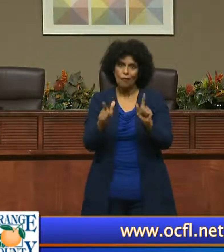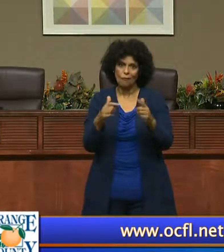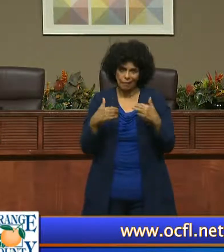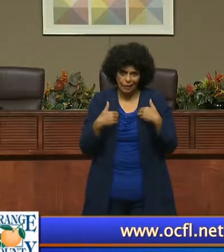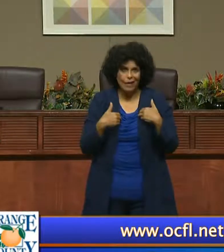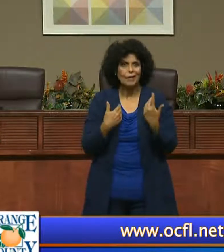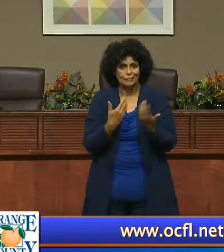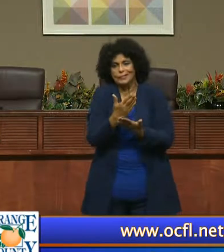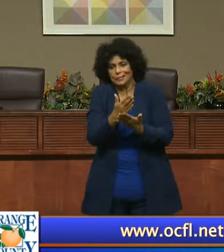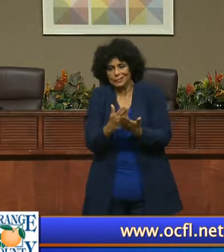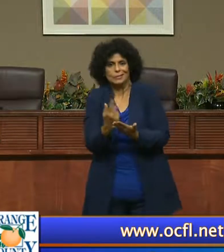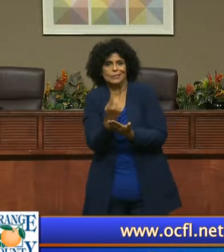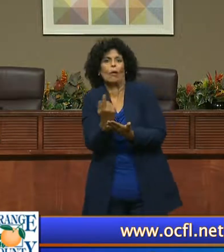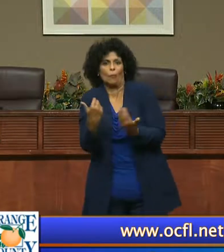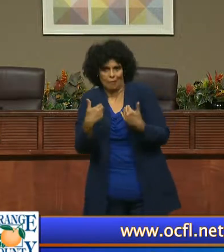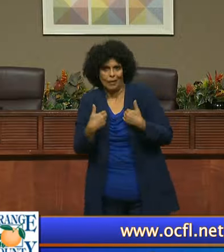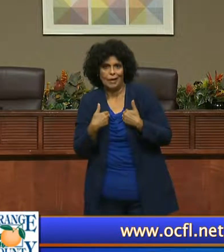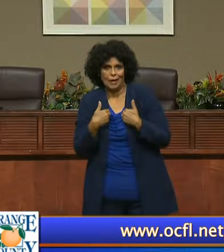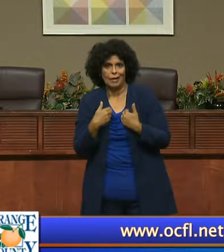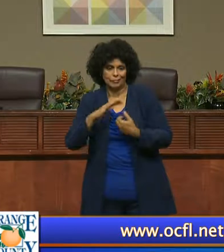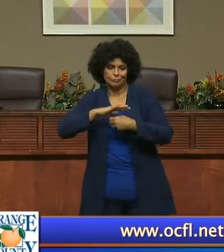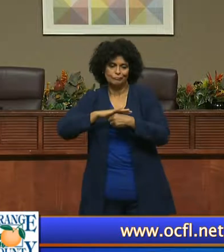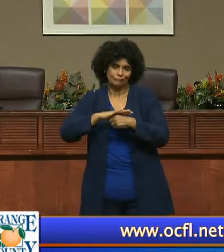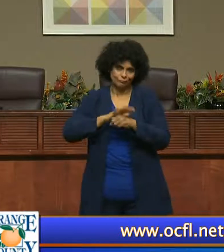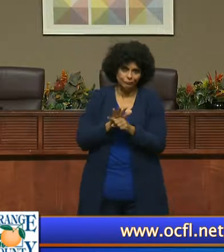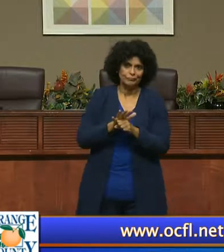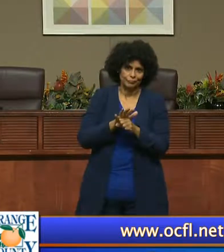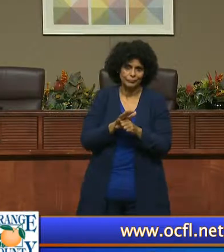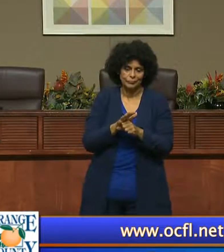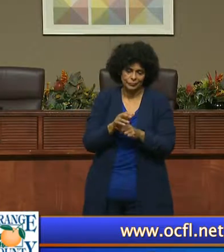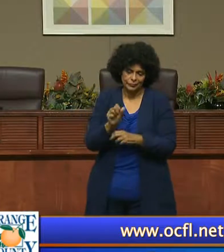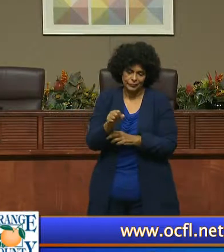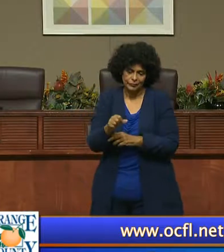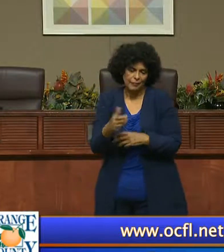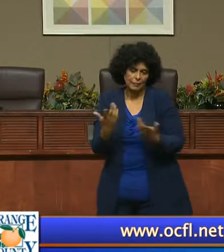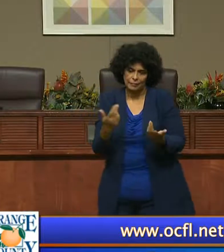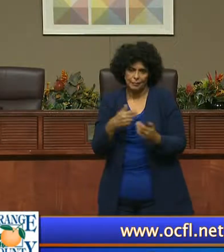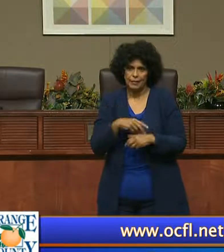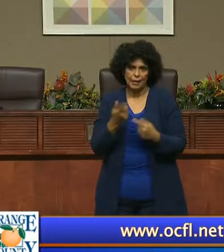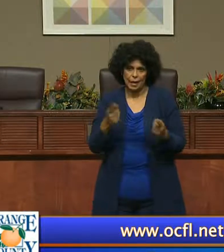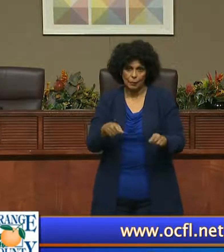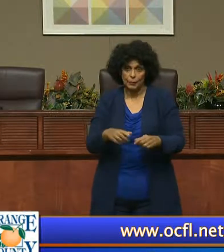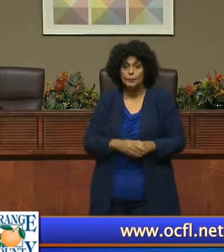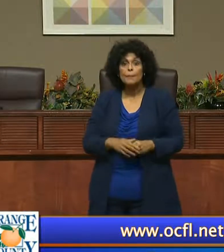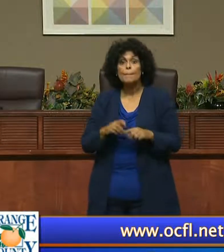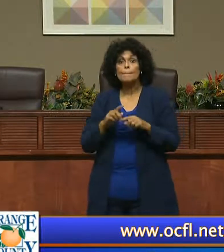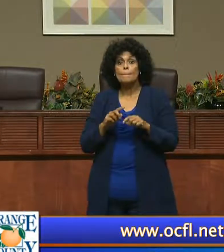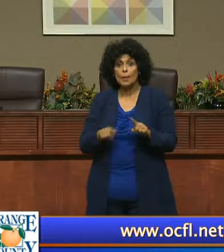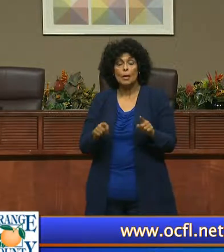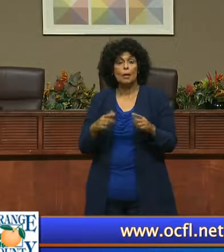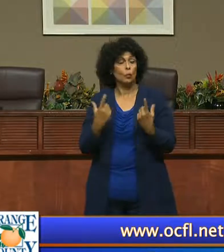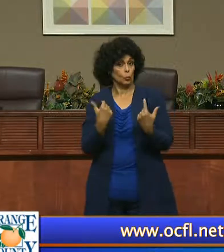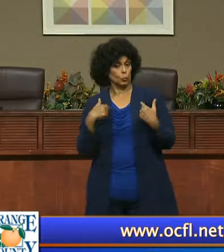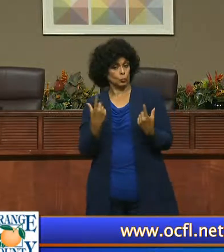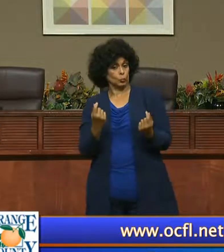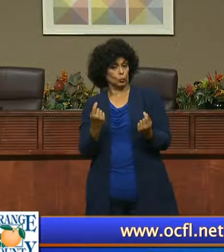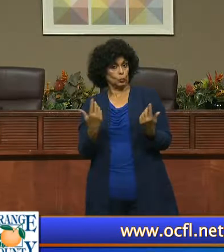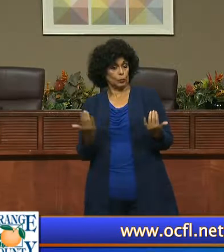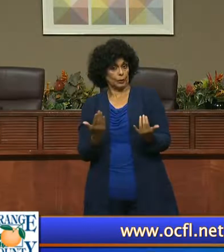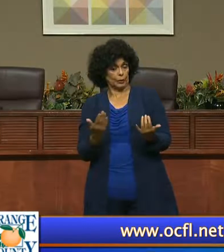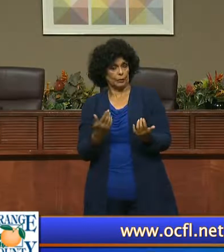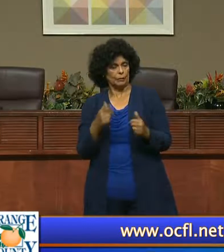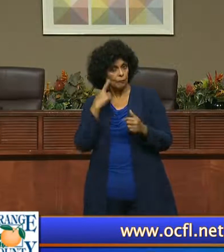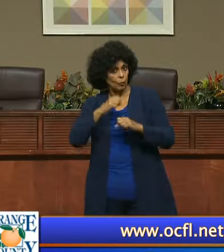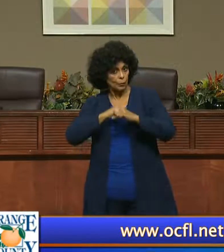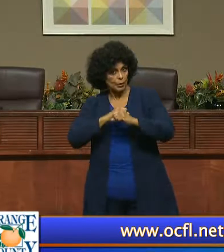positive cases within the jail itself. To let you know kind of what we do here, inmates are screened to identify at-risk